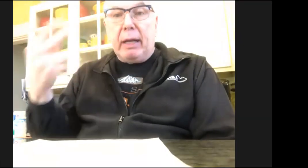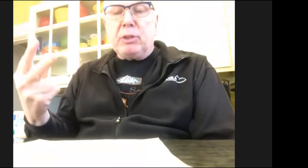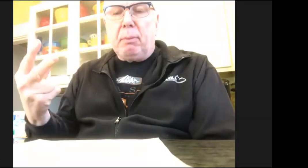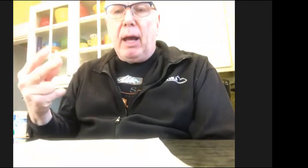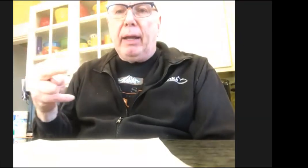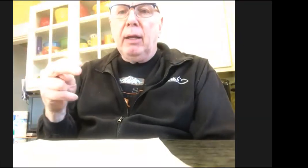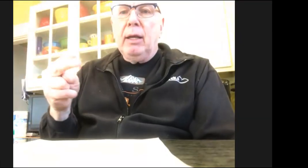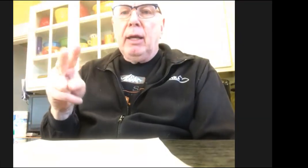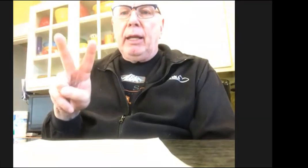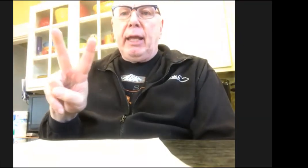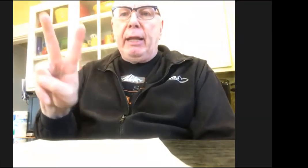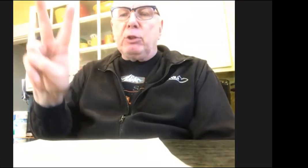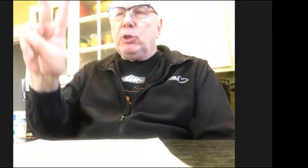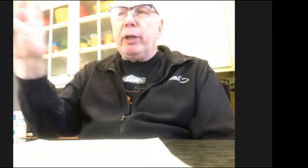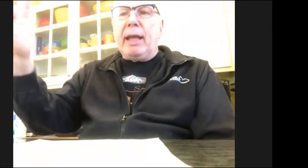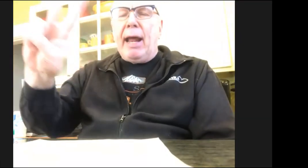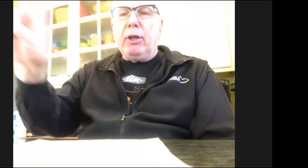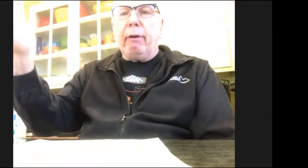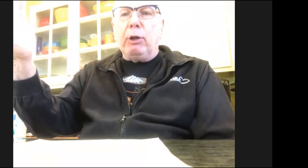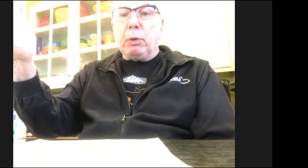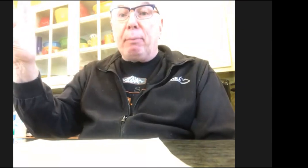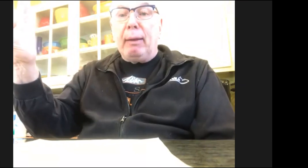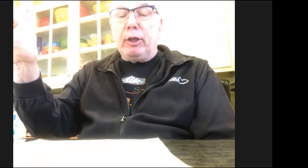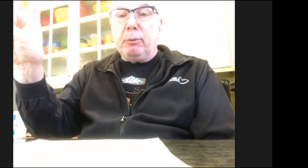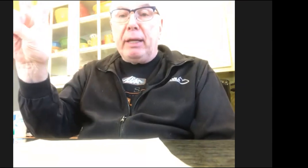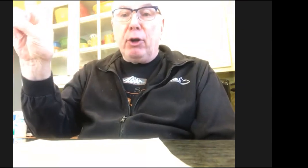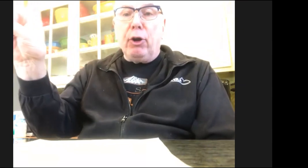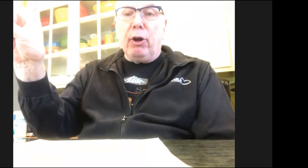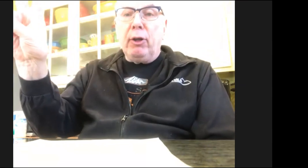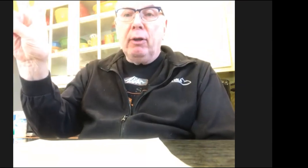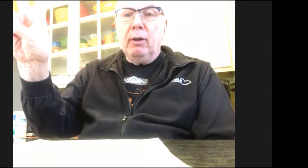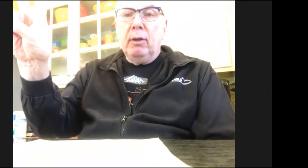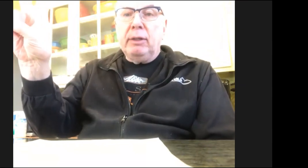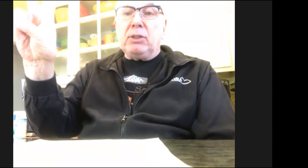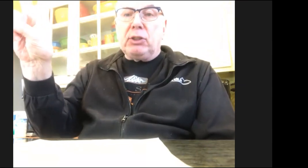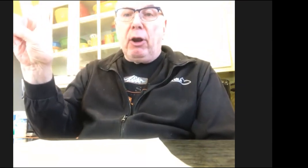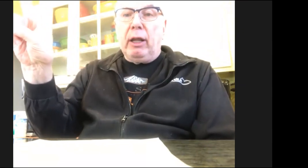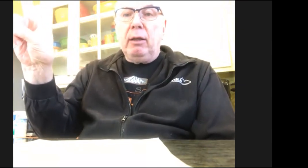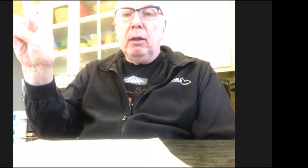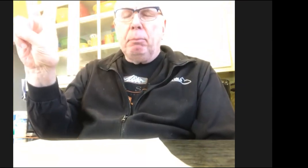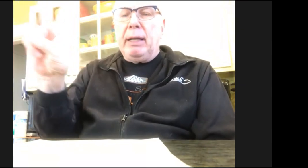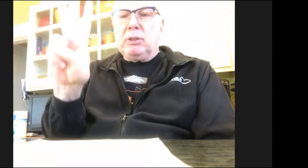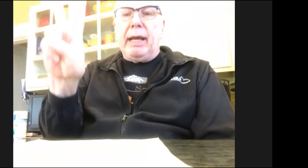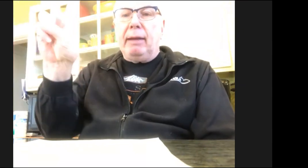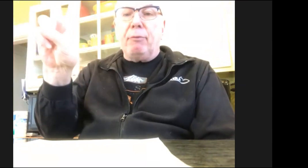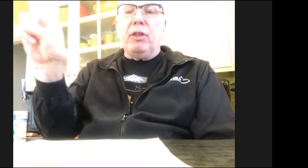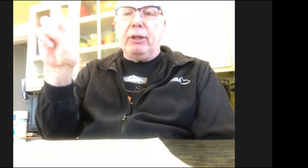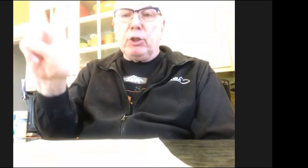comes to mind. And again, he was doing that out in crowds where he probably couldn't be heard necessarily, but it said everything, just